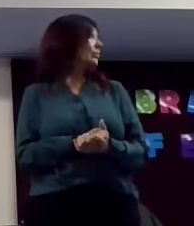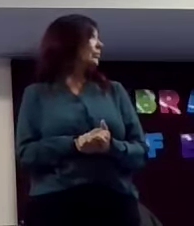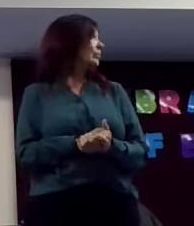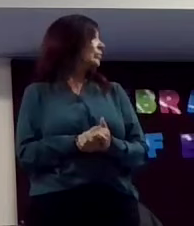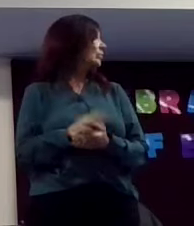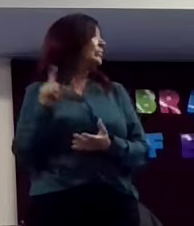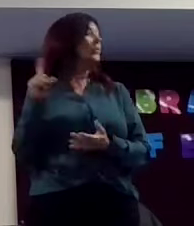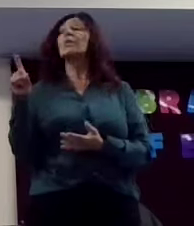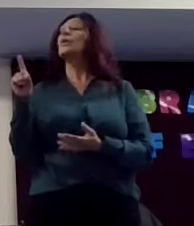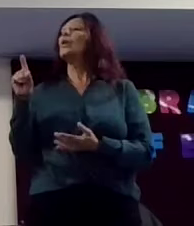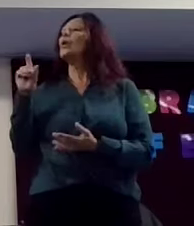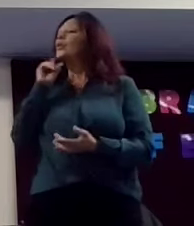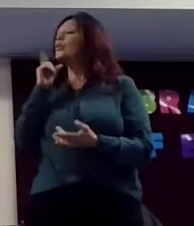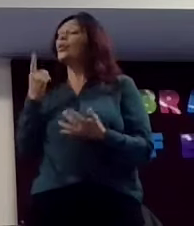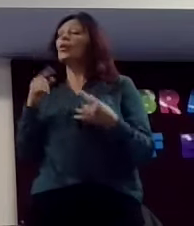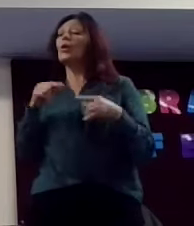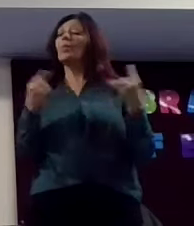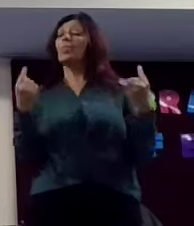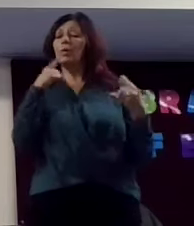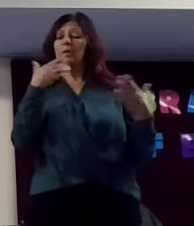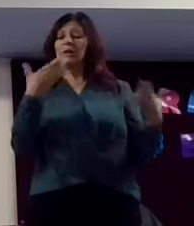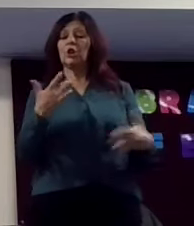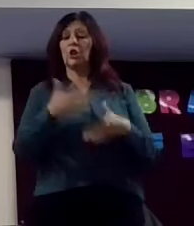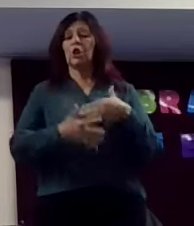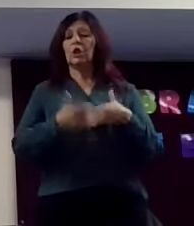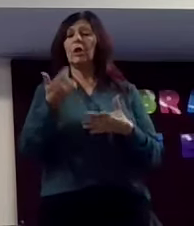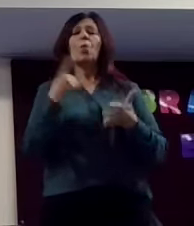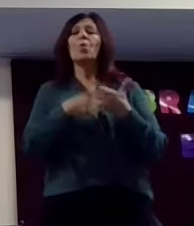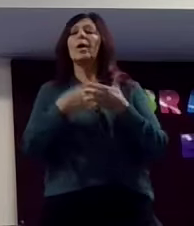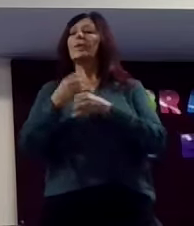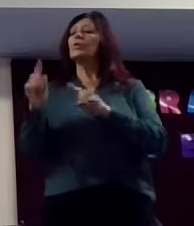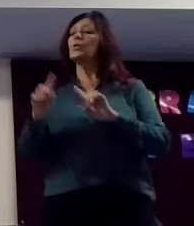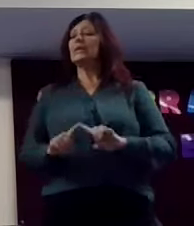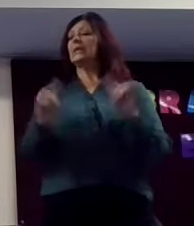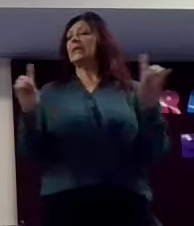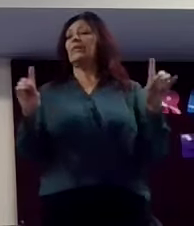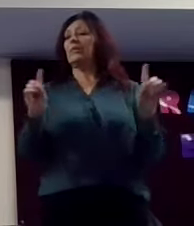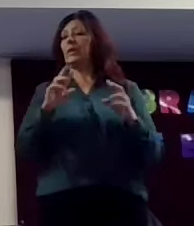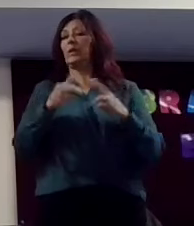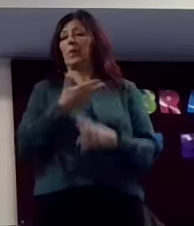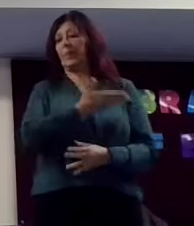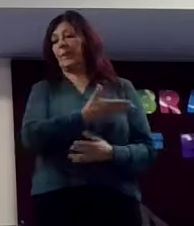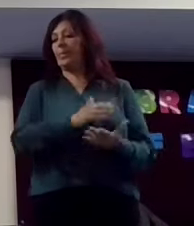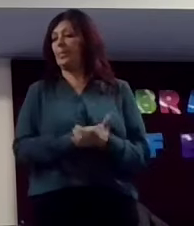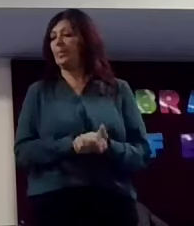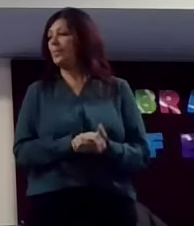So your opponent was here earlier, and so what makes you stand out a little bit? Yeah.